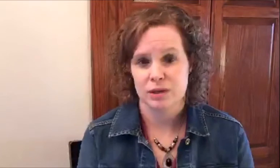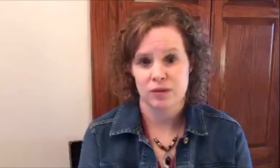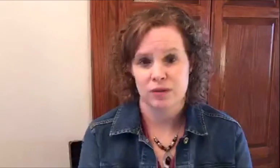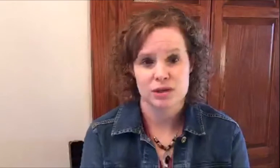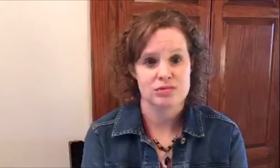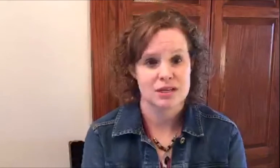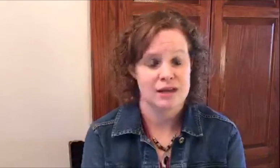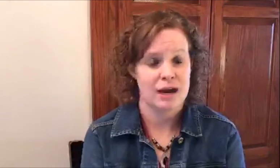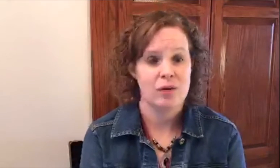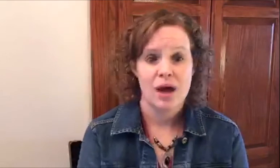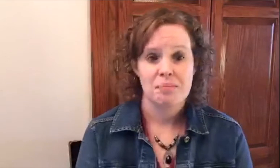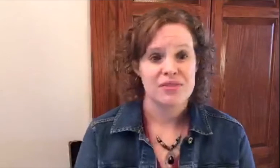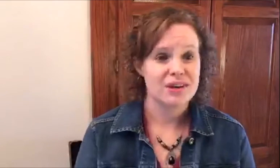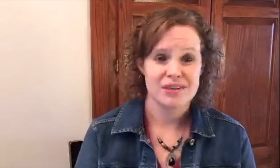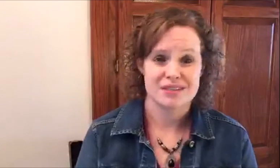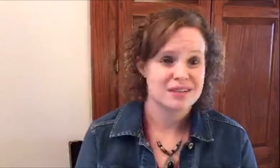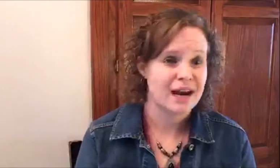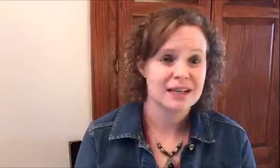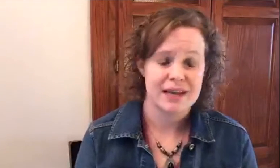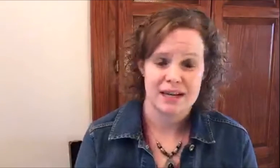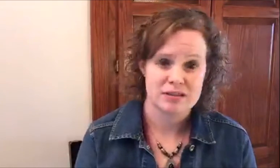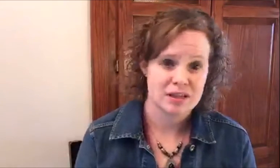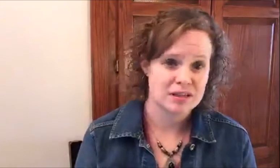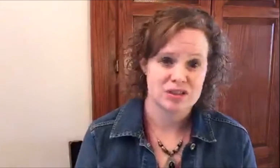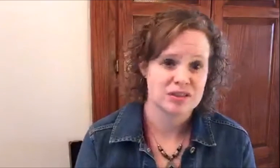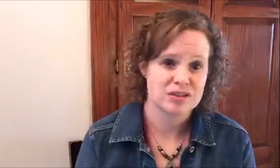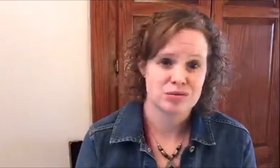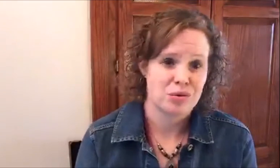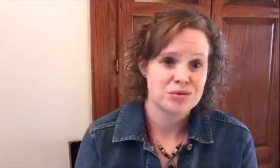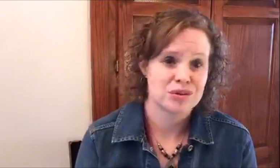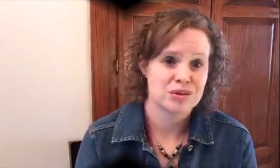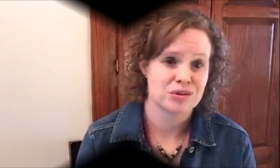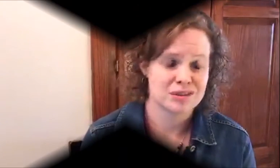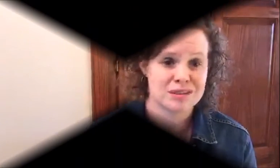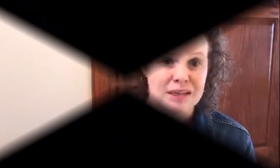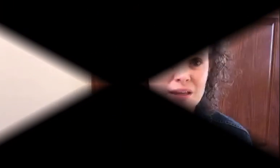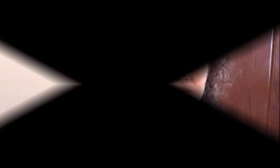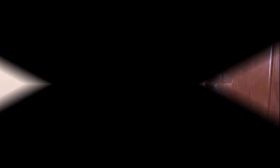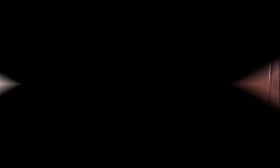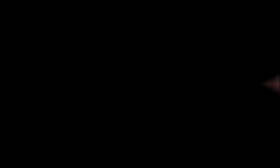I would use it now. But there is not an age that the child is too old to learn sign language.